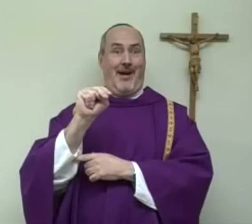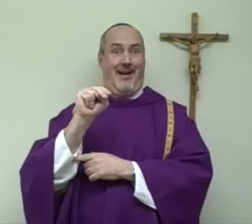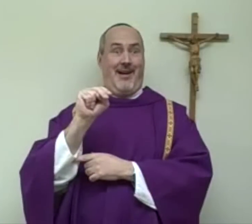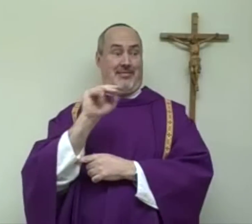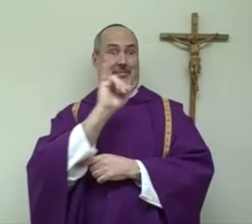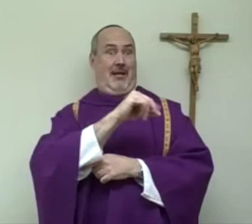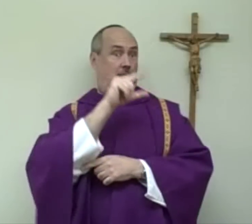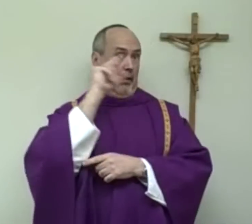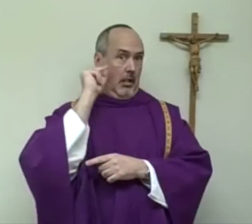freshman,